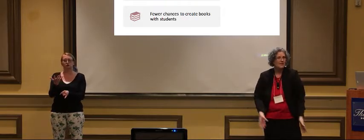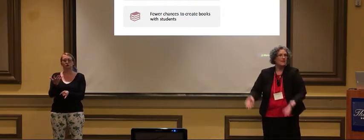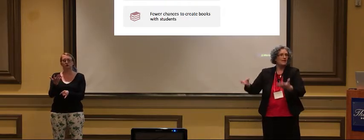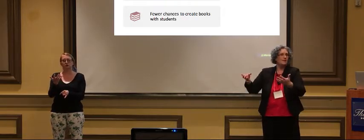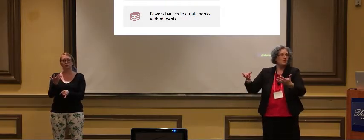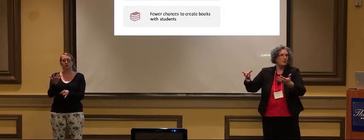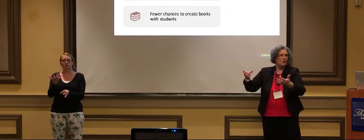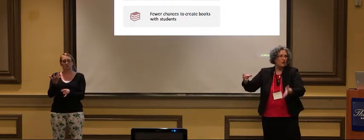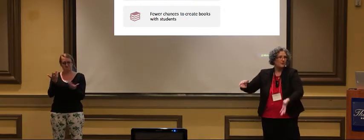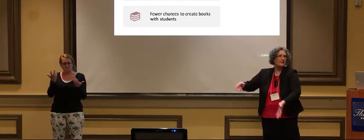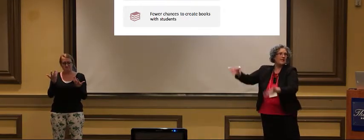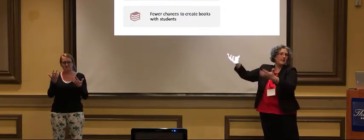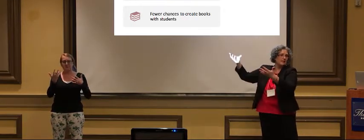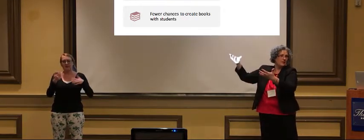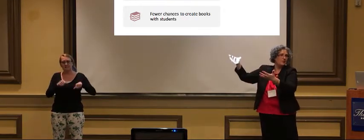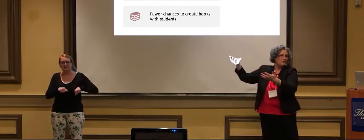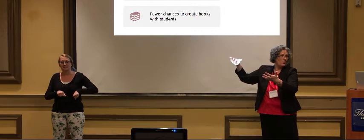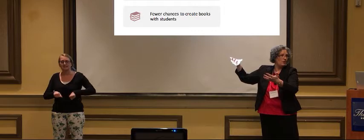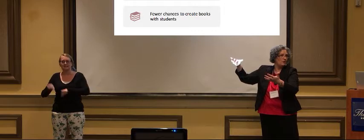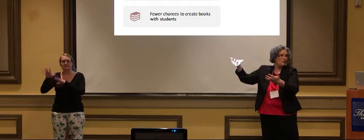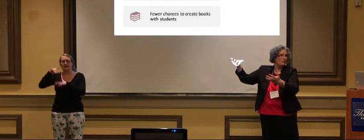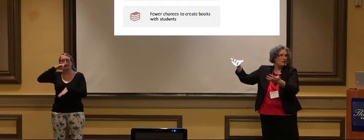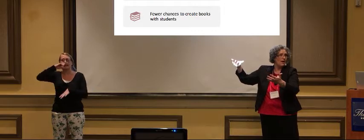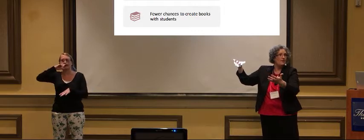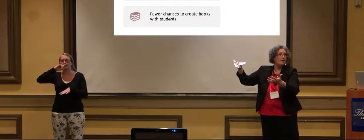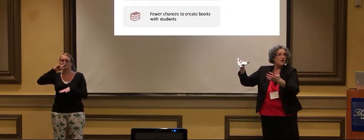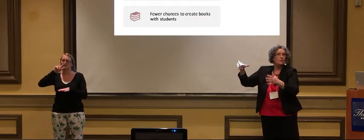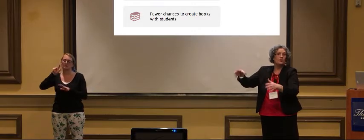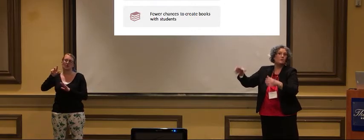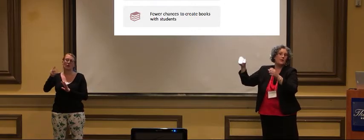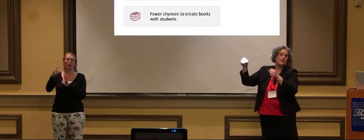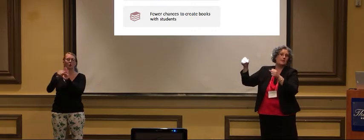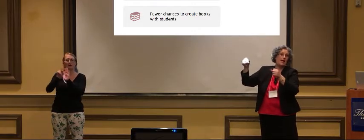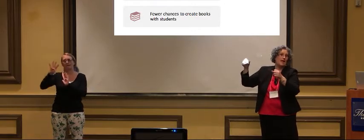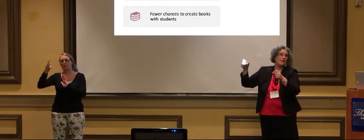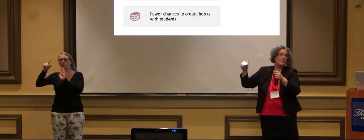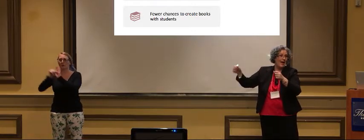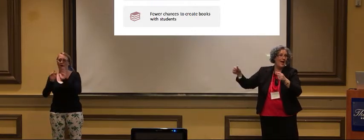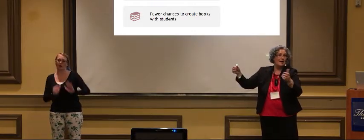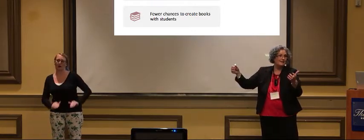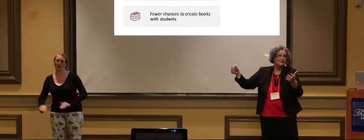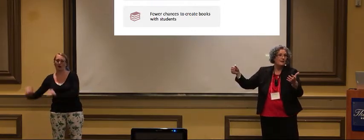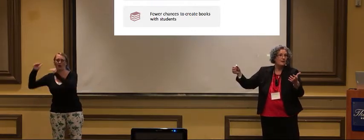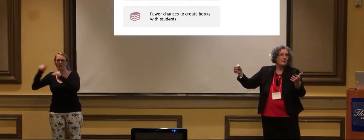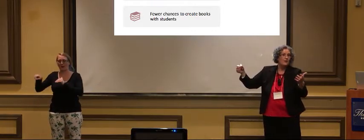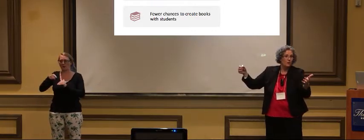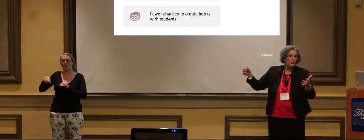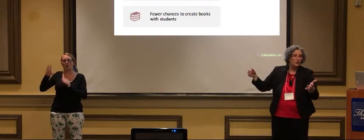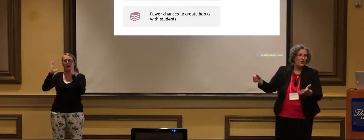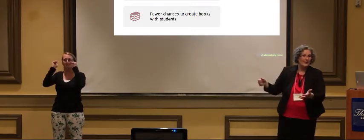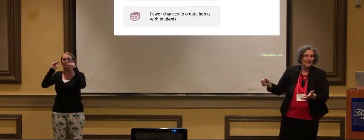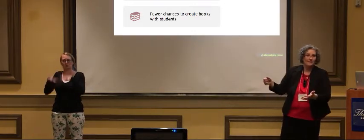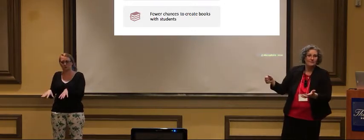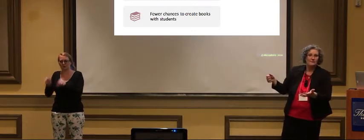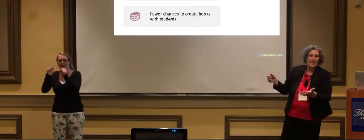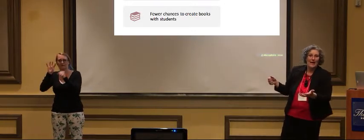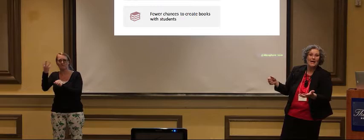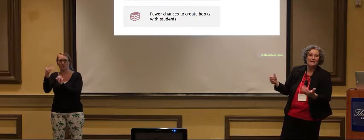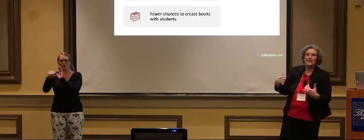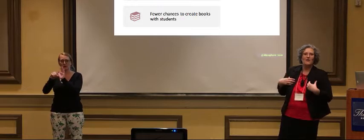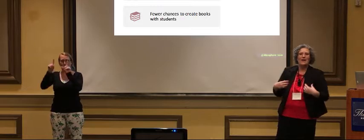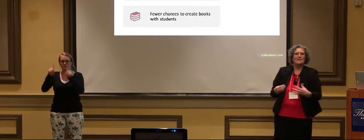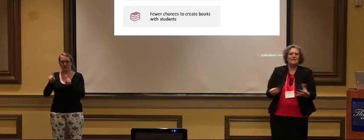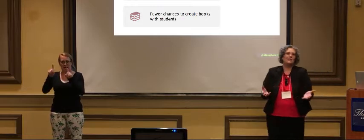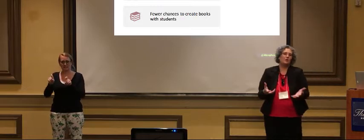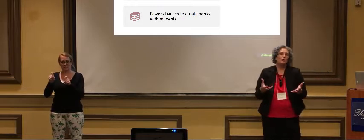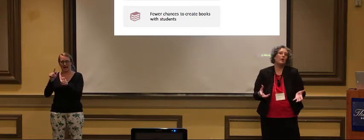was sending kids up to third, sending kids up to fourth, and that they were expected to take and pass a fourth grade writing